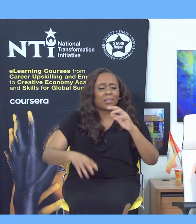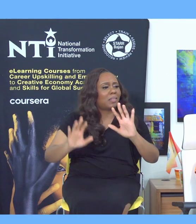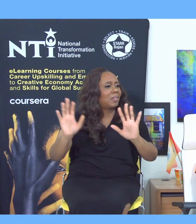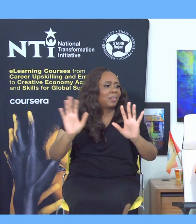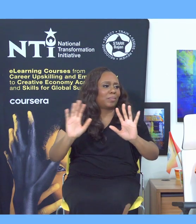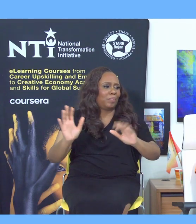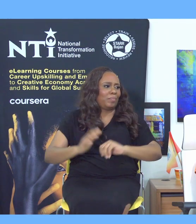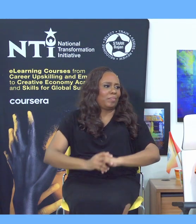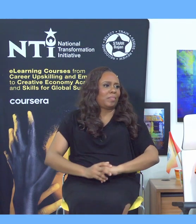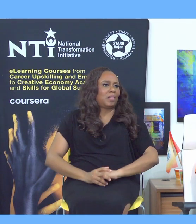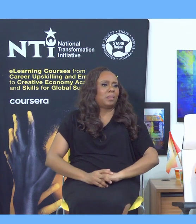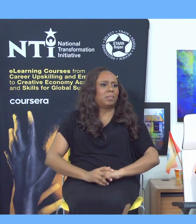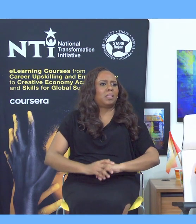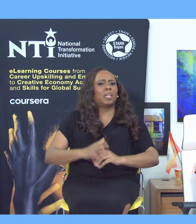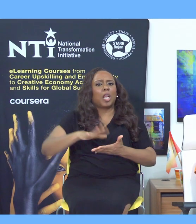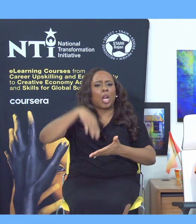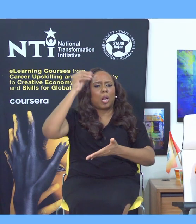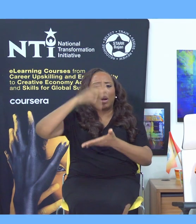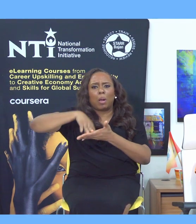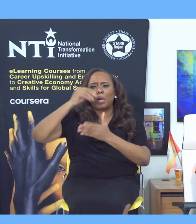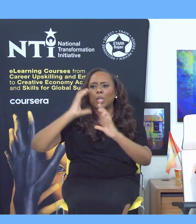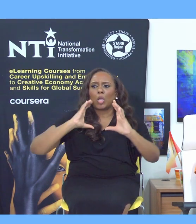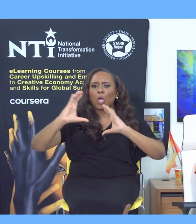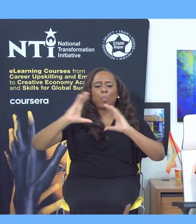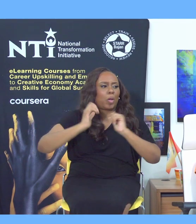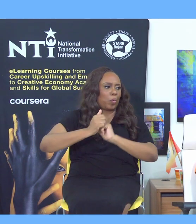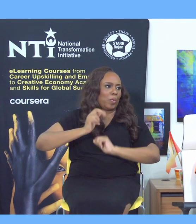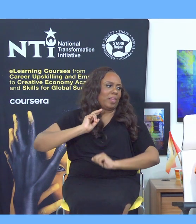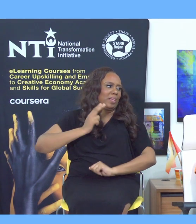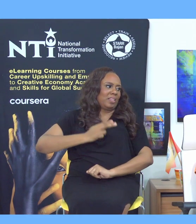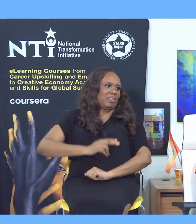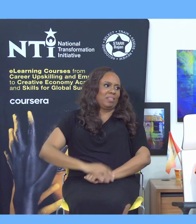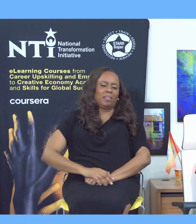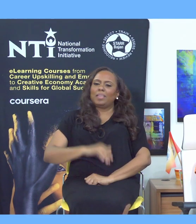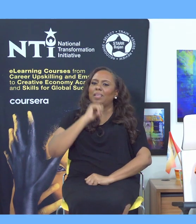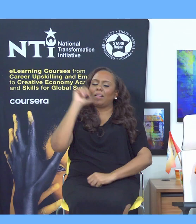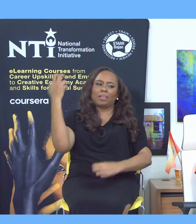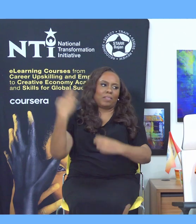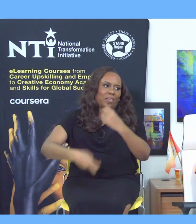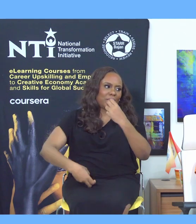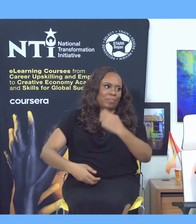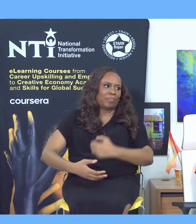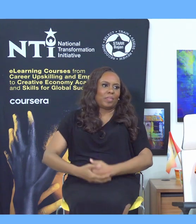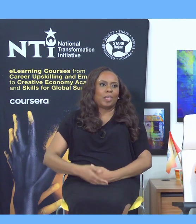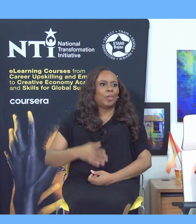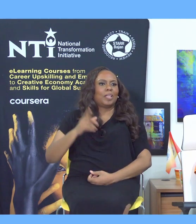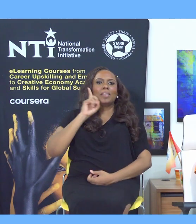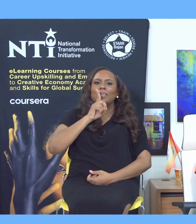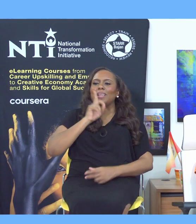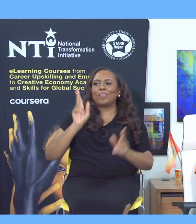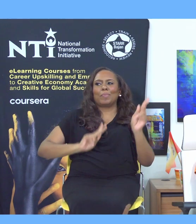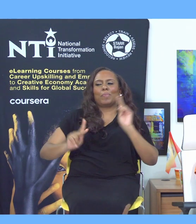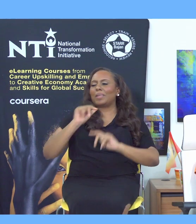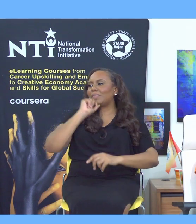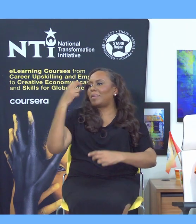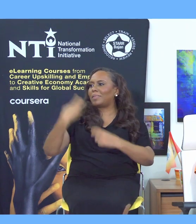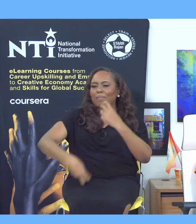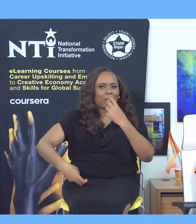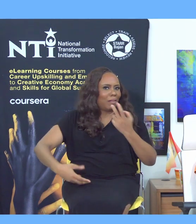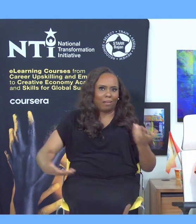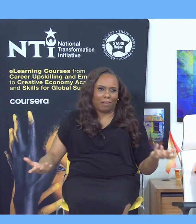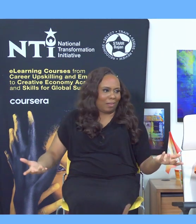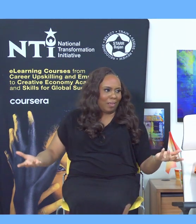to communicate. It's how. It's not difficult. We are not difficult. We